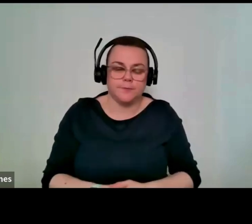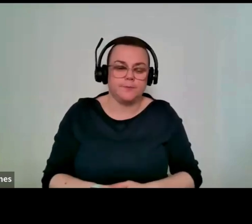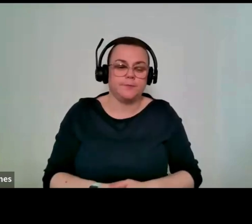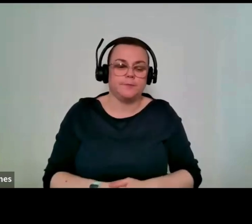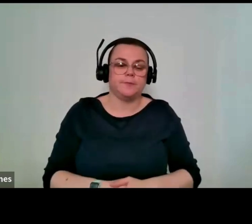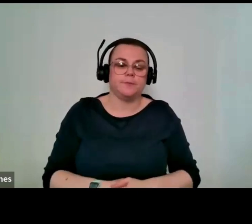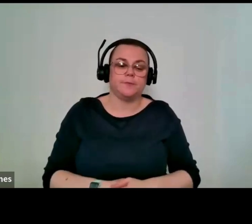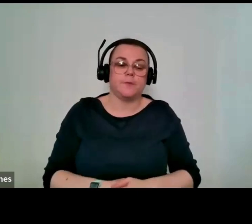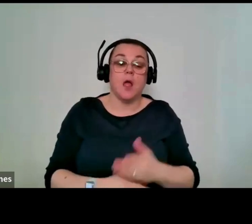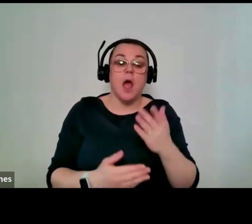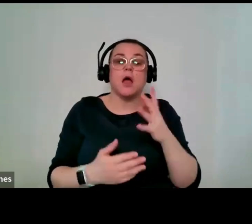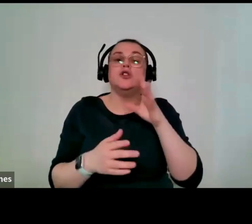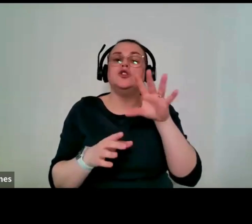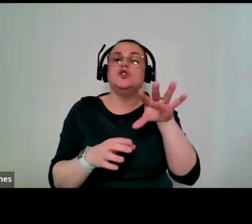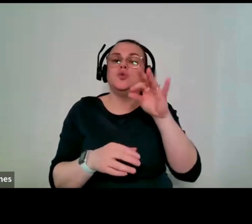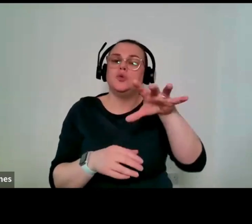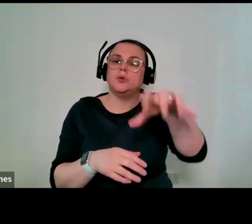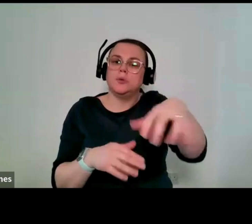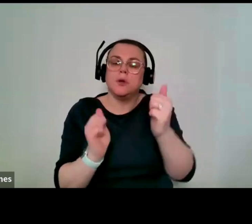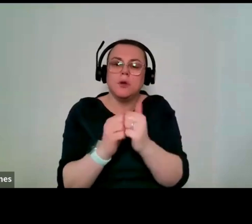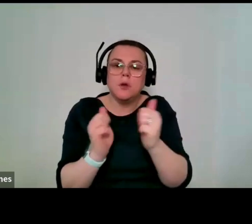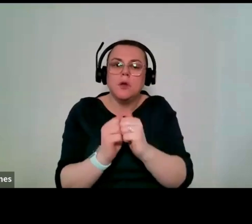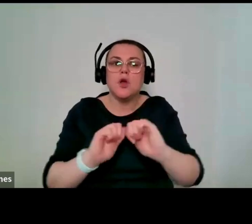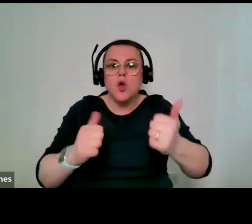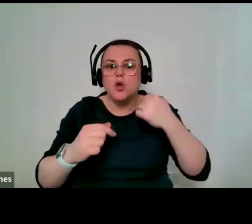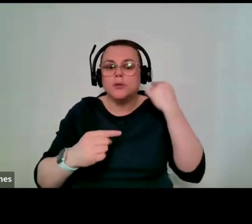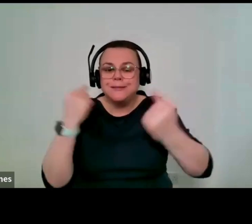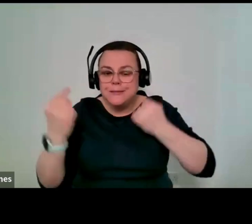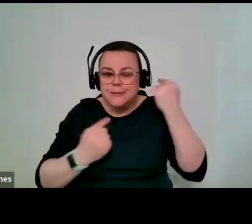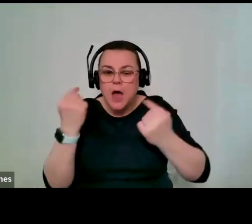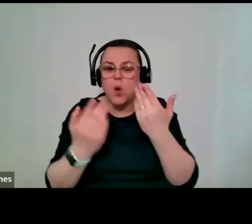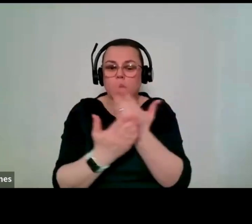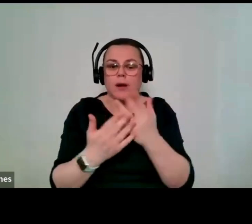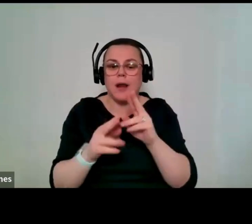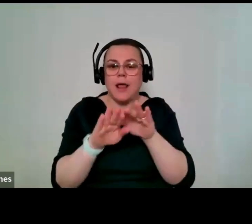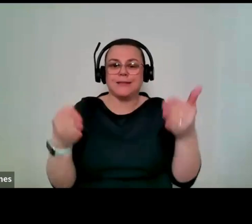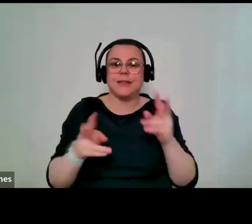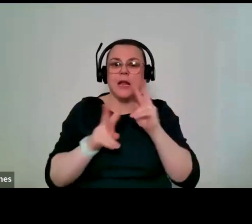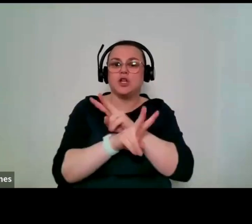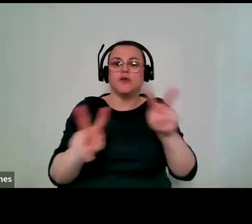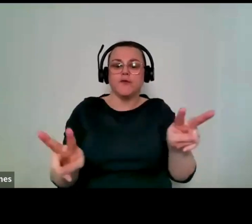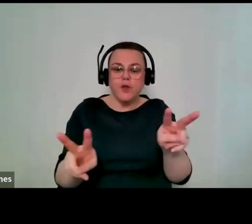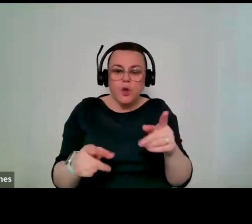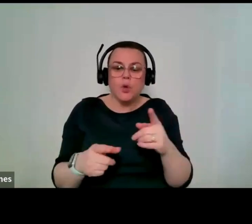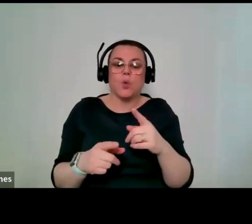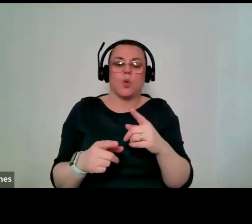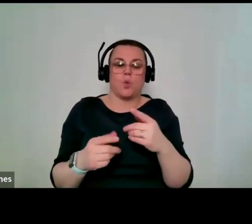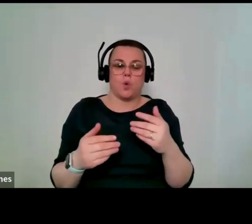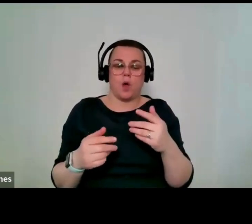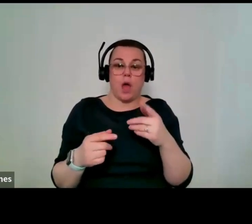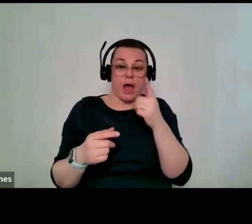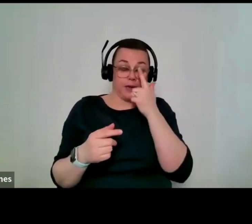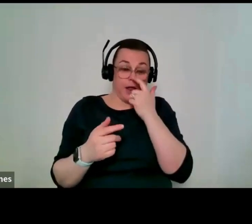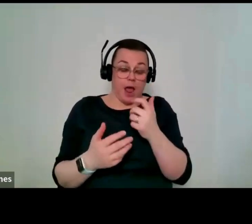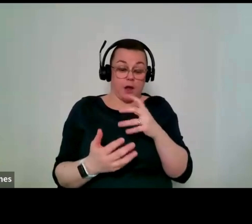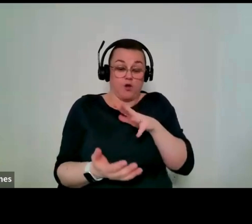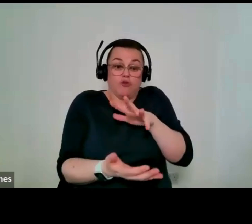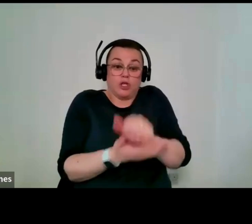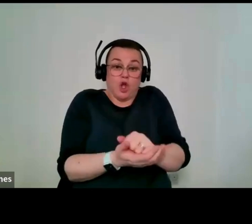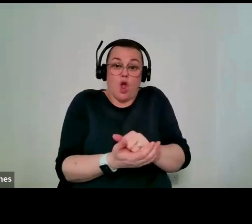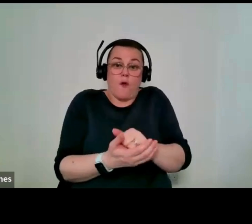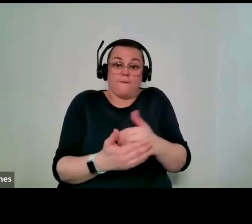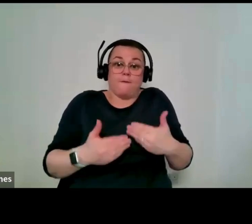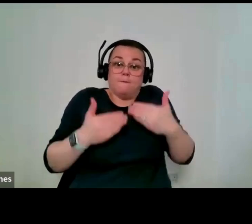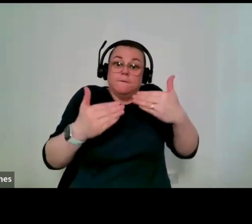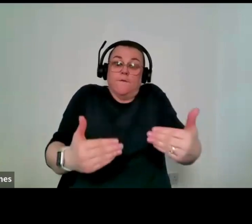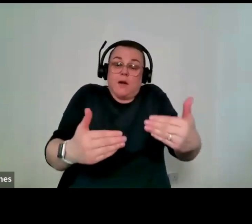great acoustic and has a clear stage view, and that you're able to reserve front row seating